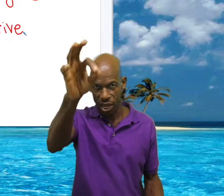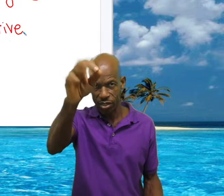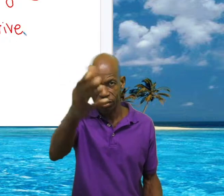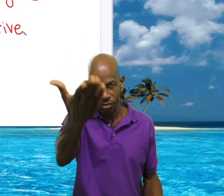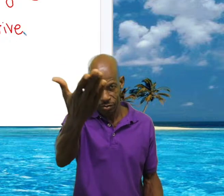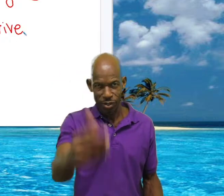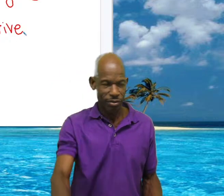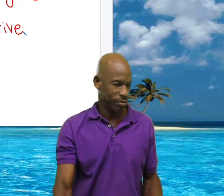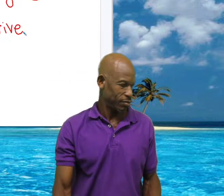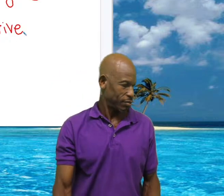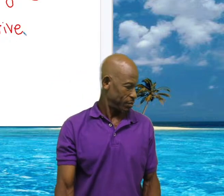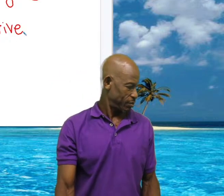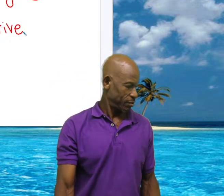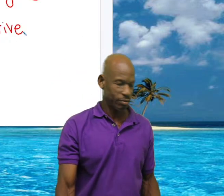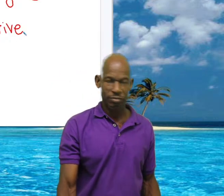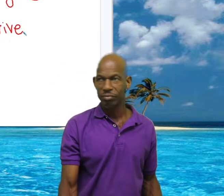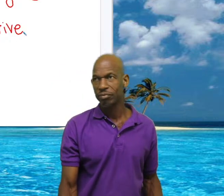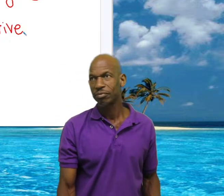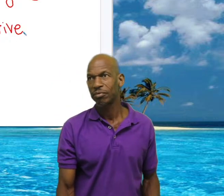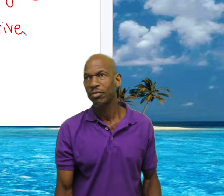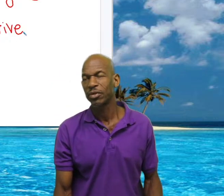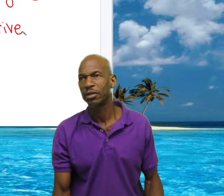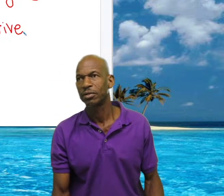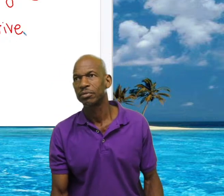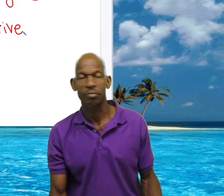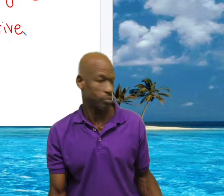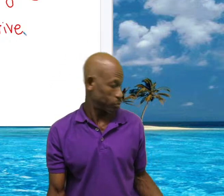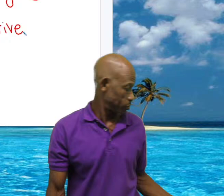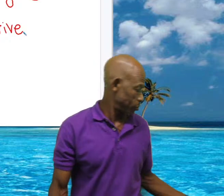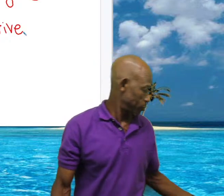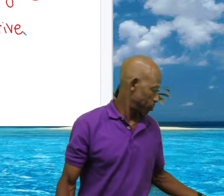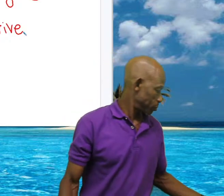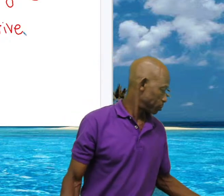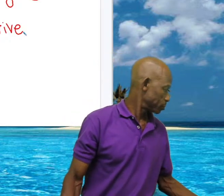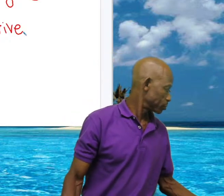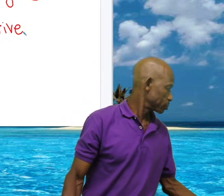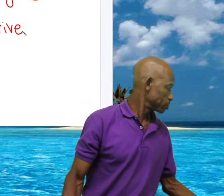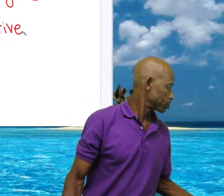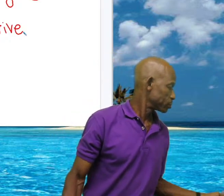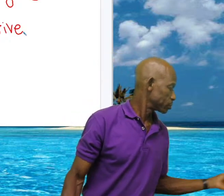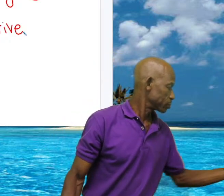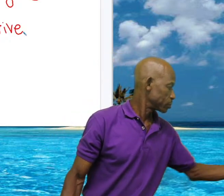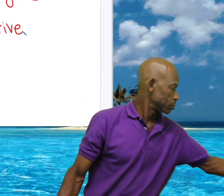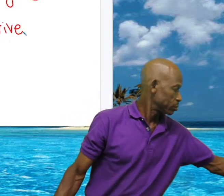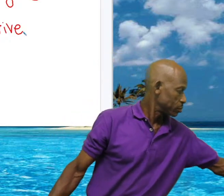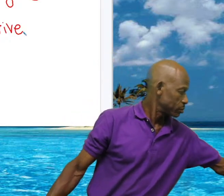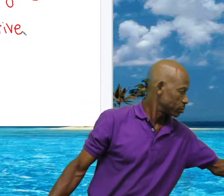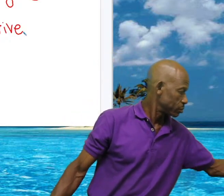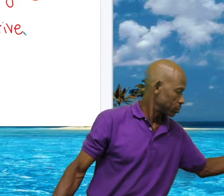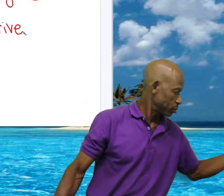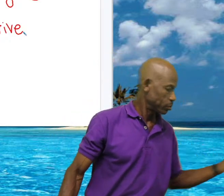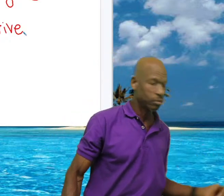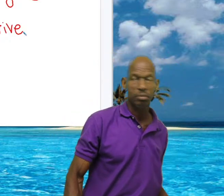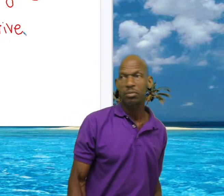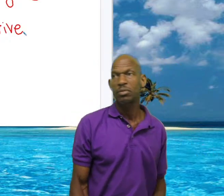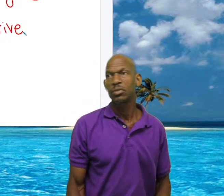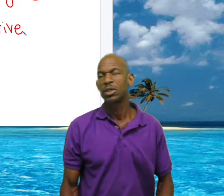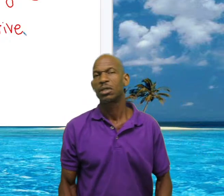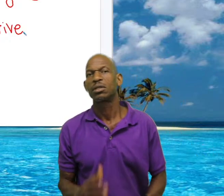So I know some people, you are the same device you are doing, looking at me on Zoom, you might have to be searching. So I know the situation there.